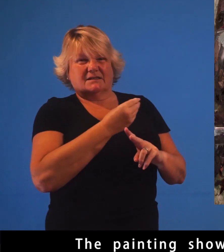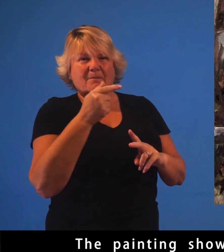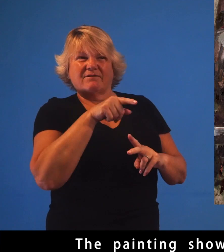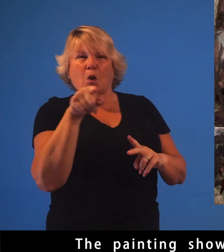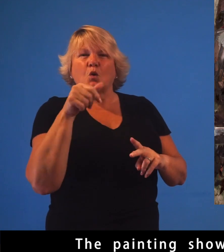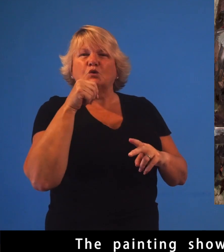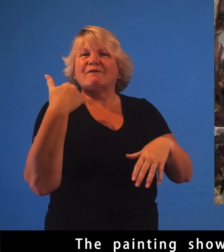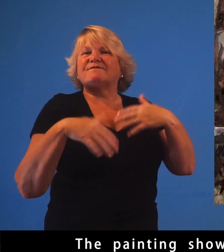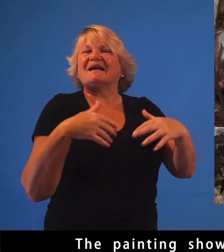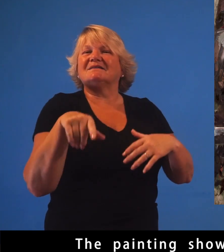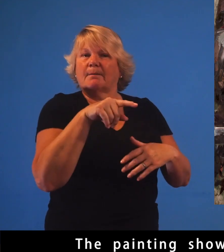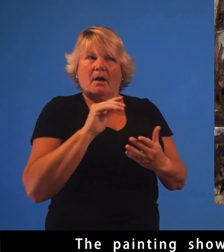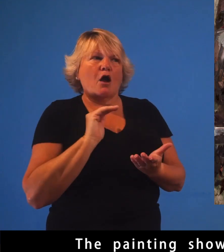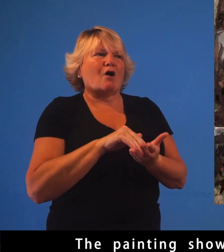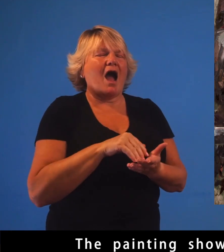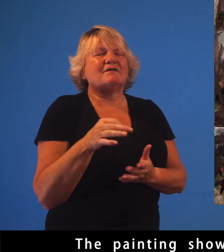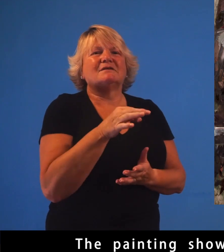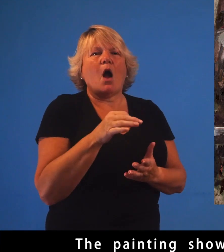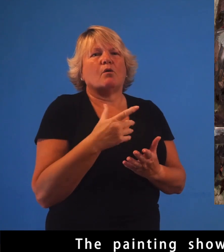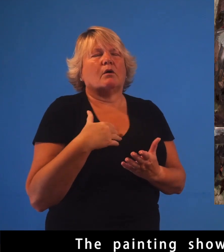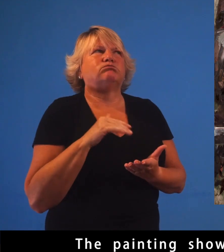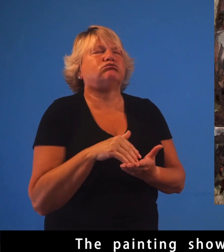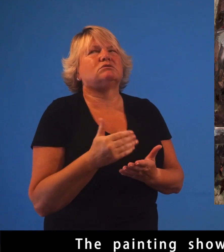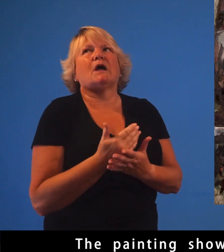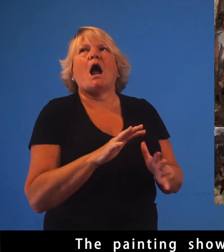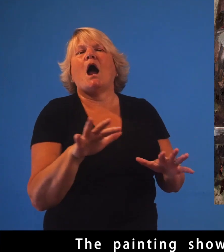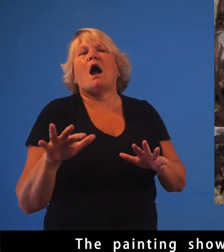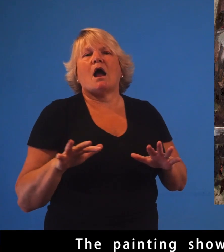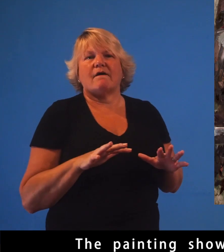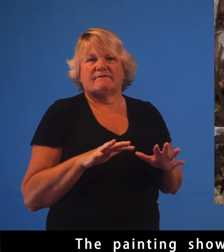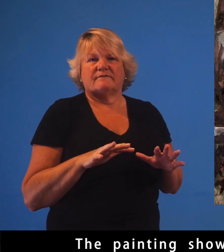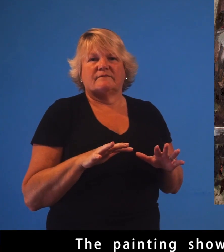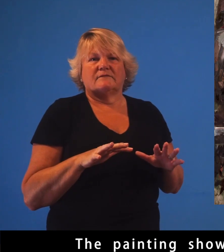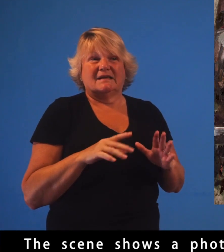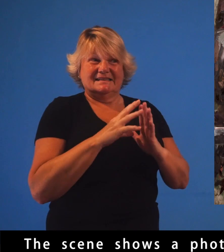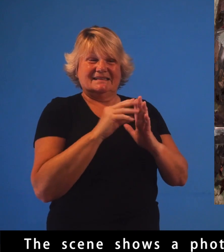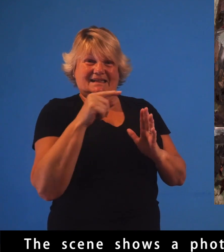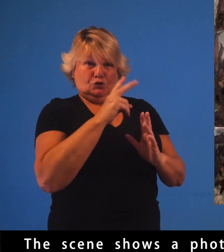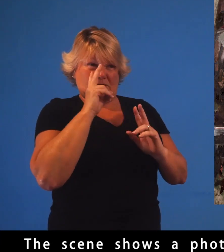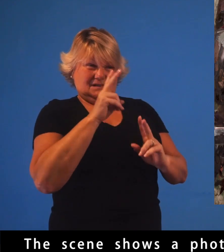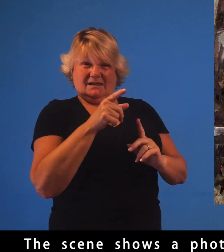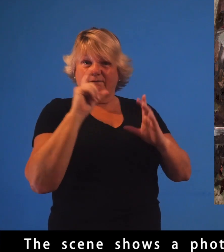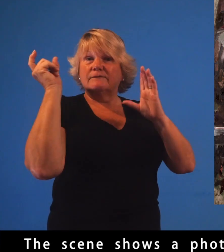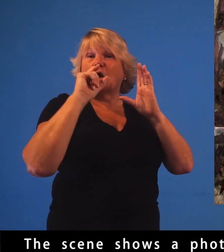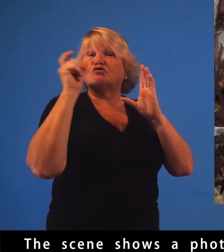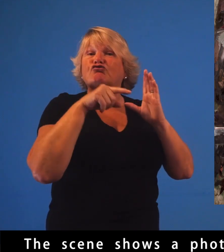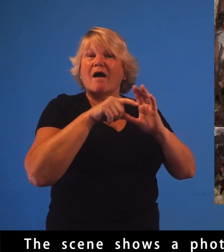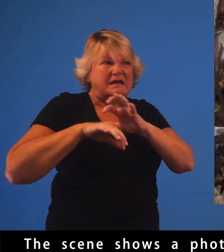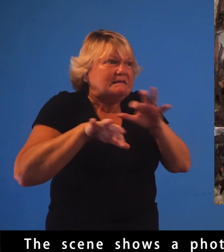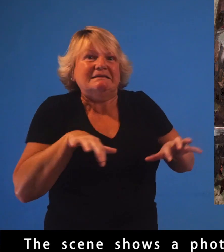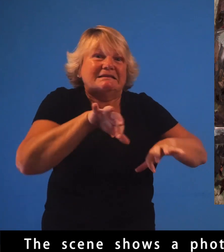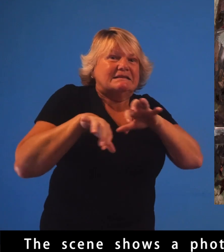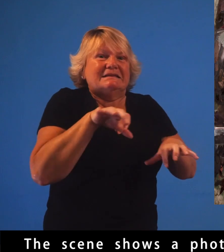The painting shows the arrival of some of these victims into the safety of the town. The scene shows a